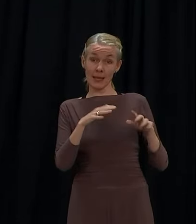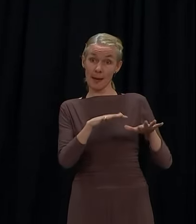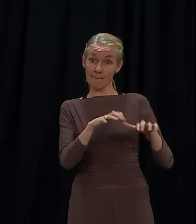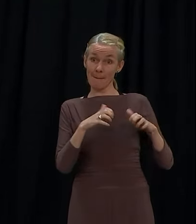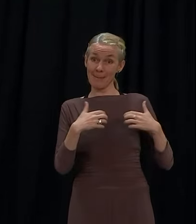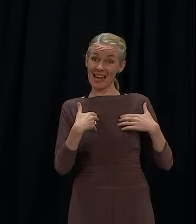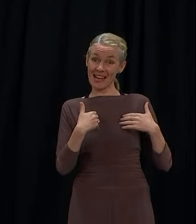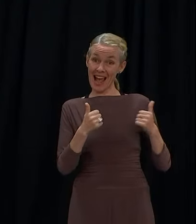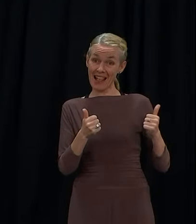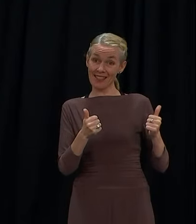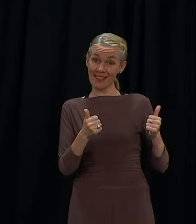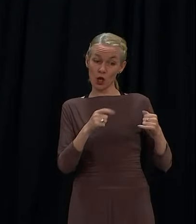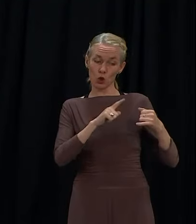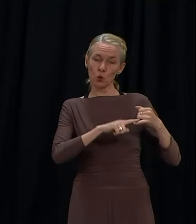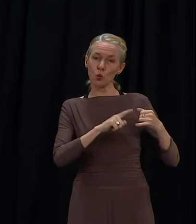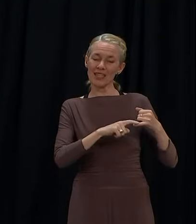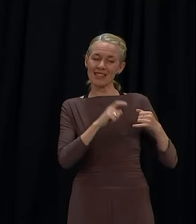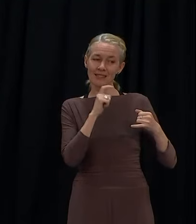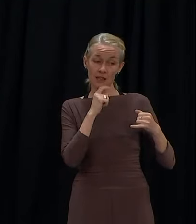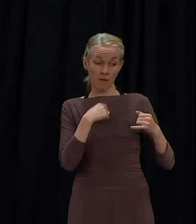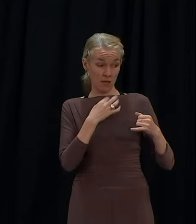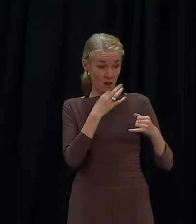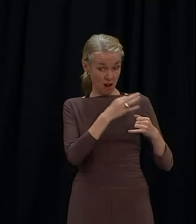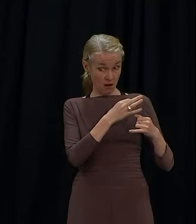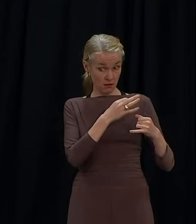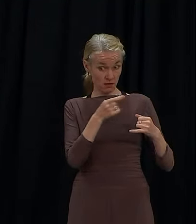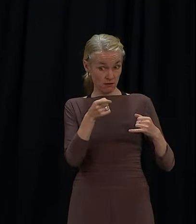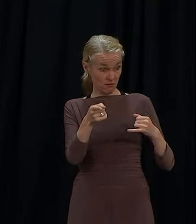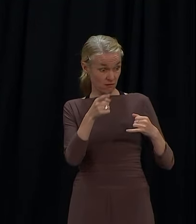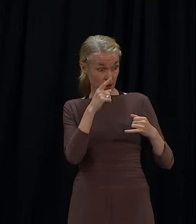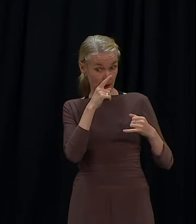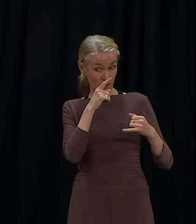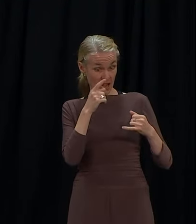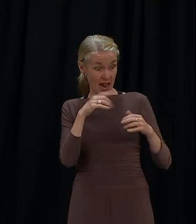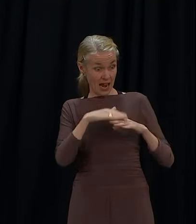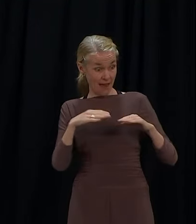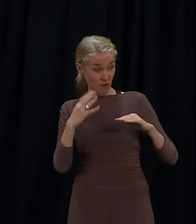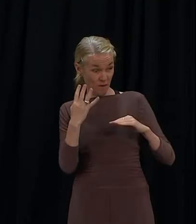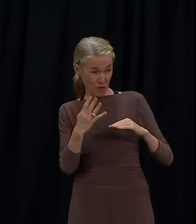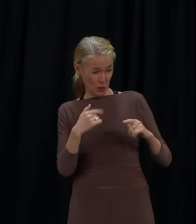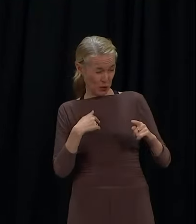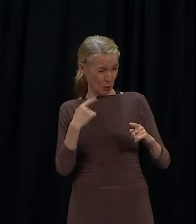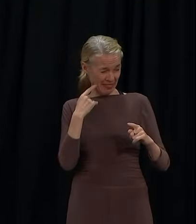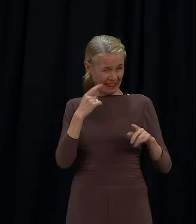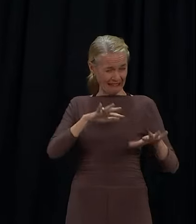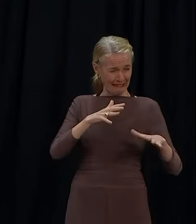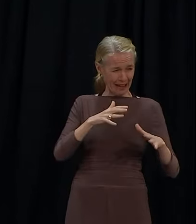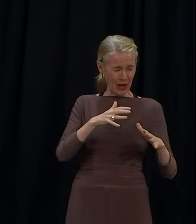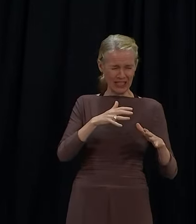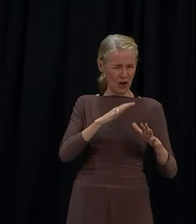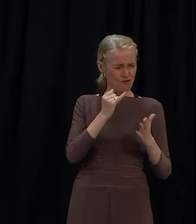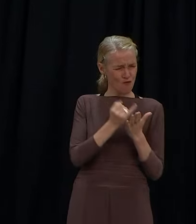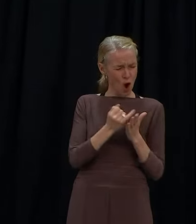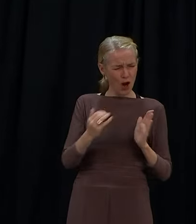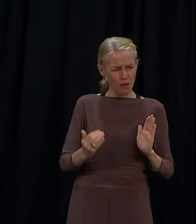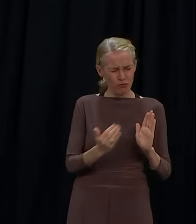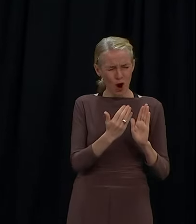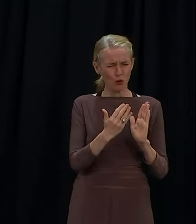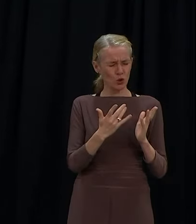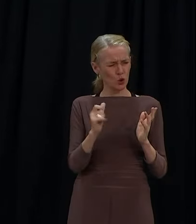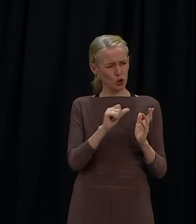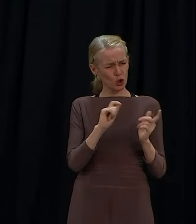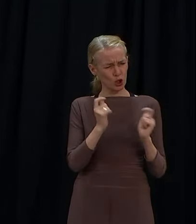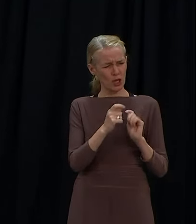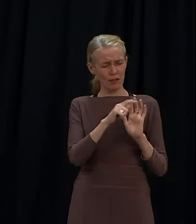demonstrate level 4 is not working, the answer I've gotten back has been no. So yes, they are still working on either linking to a person or to a location of